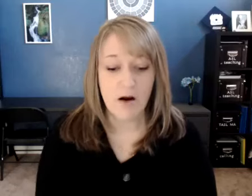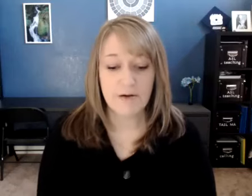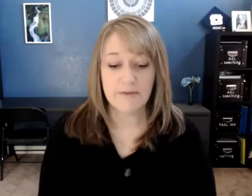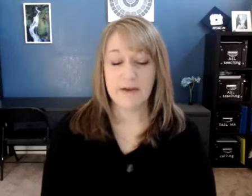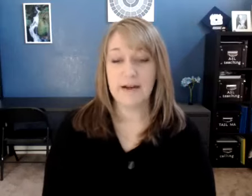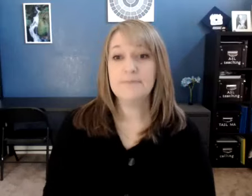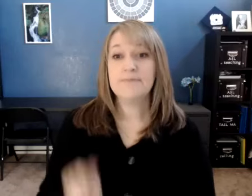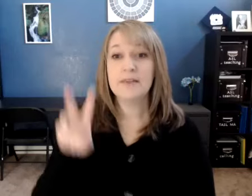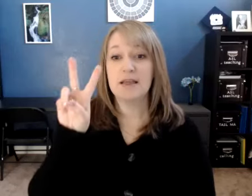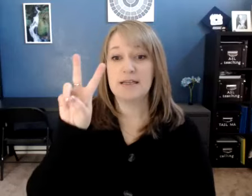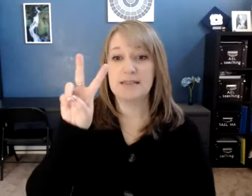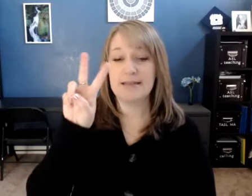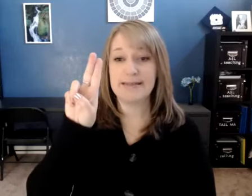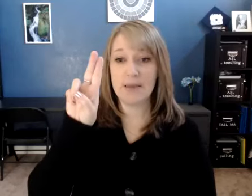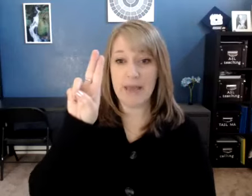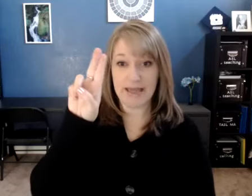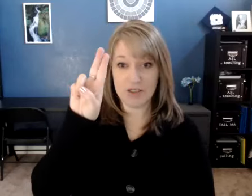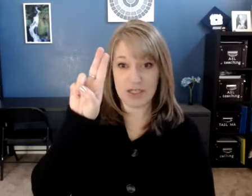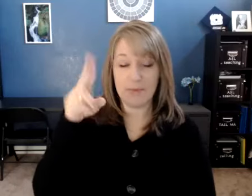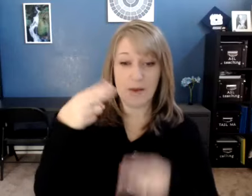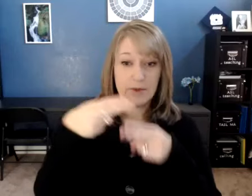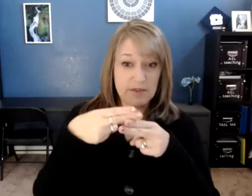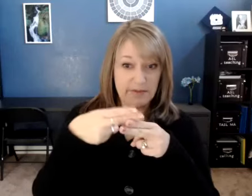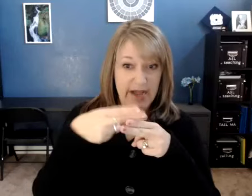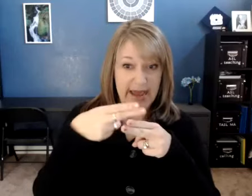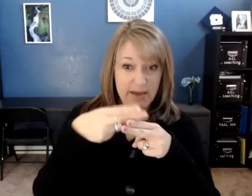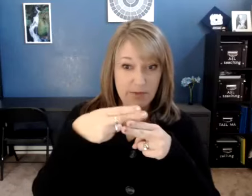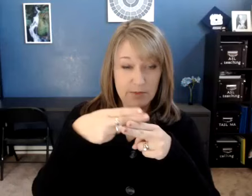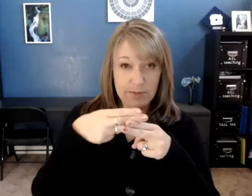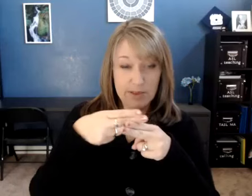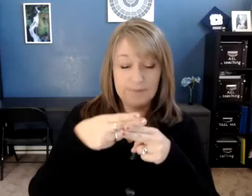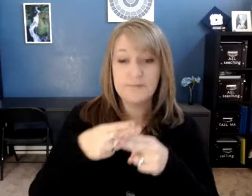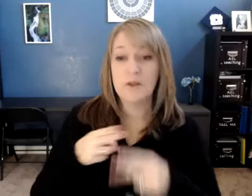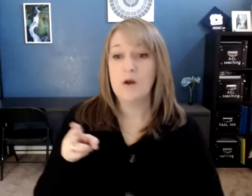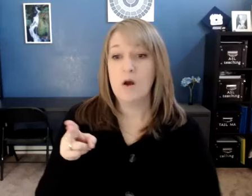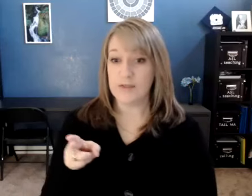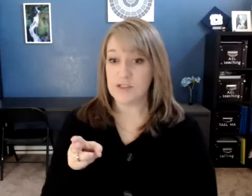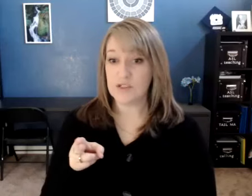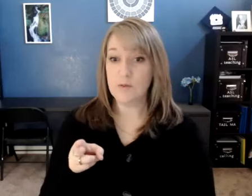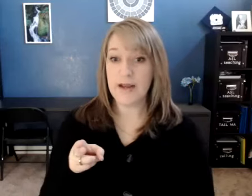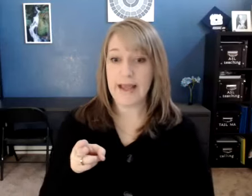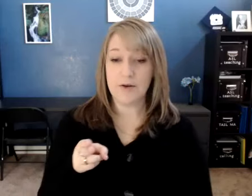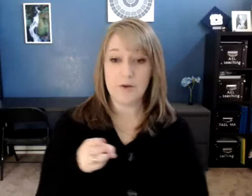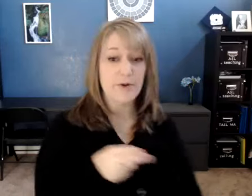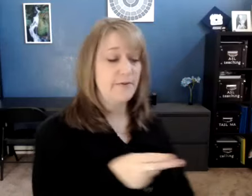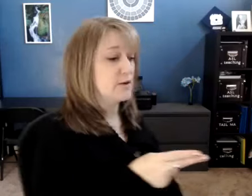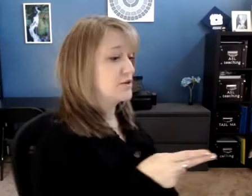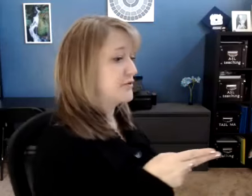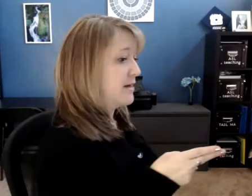hard of hearing is that same hand shape that we used for name, remember? Only it's just with 1 hand, and you point your finger straight out in